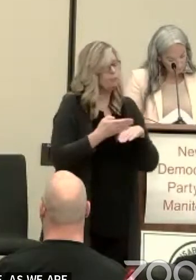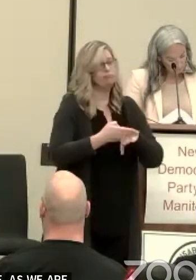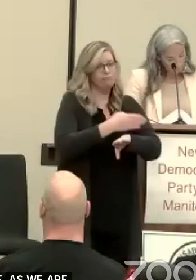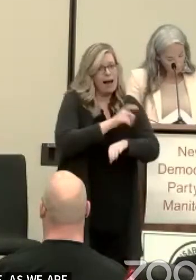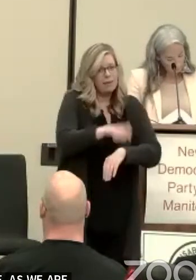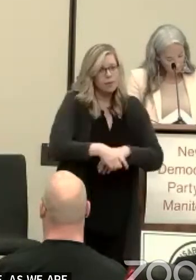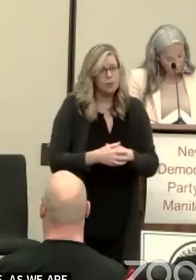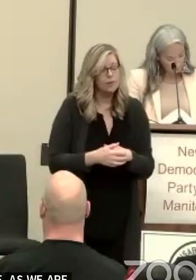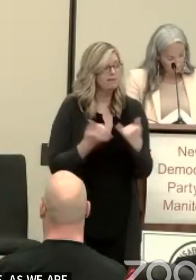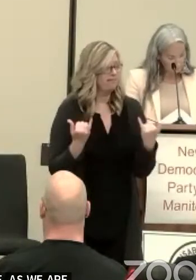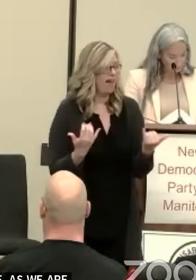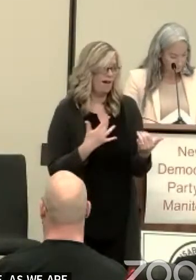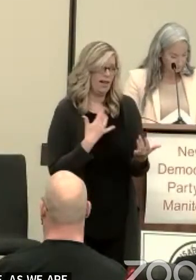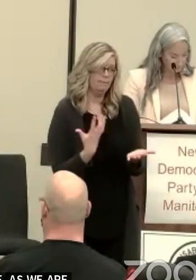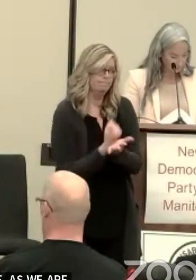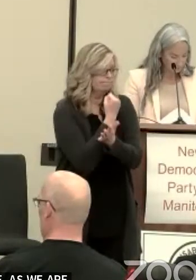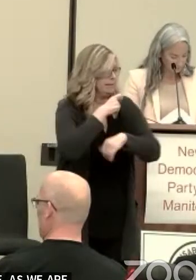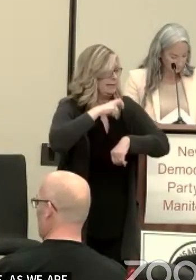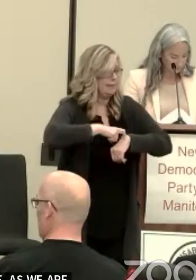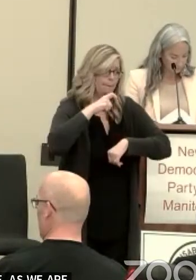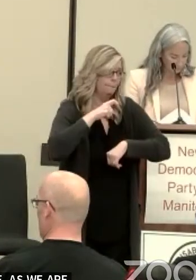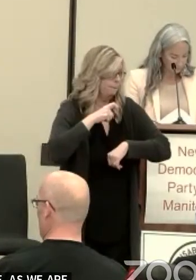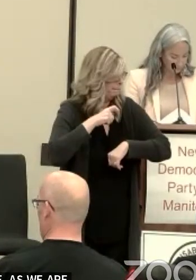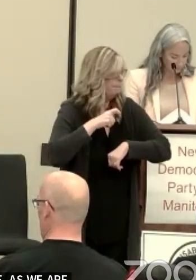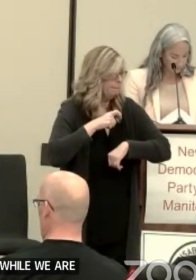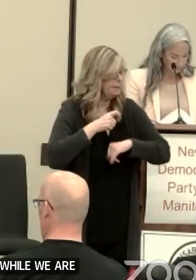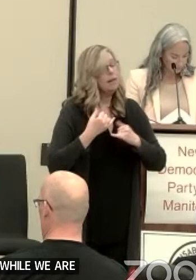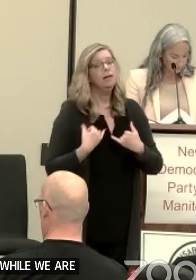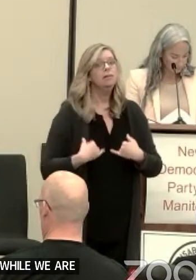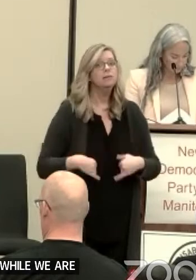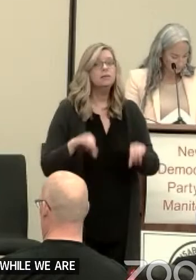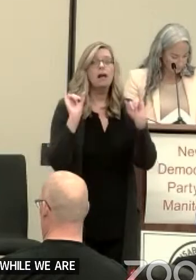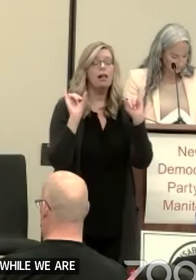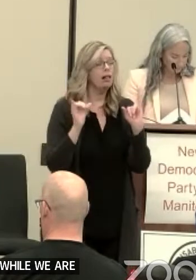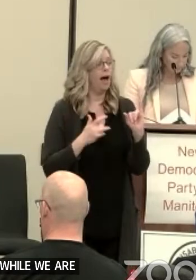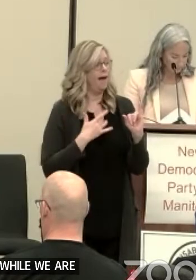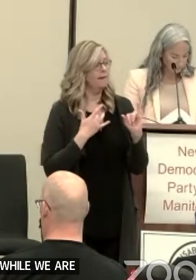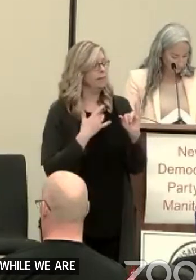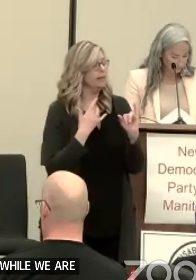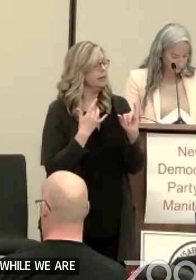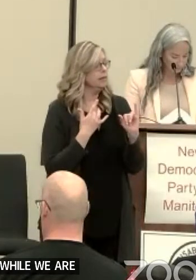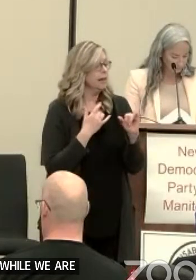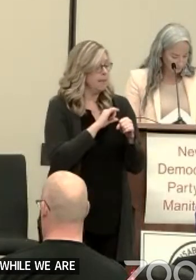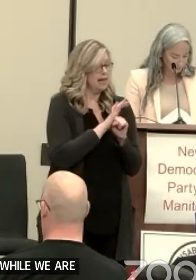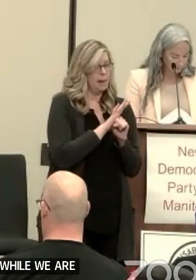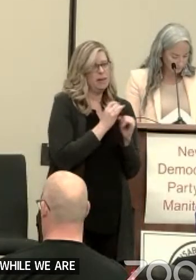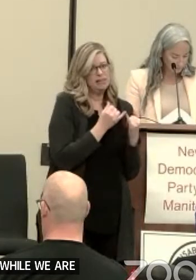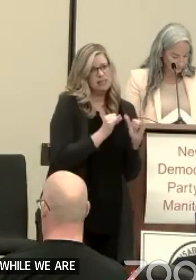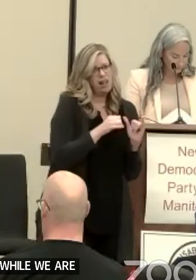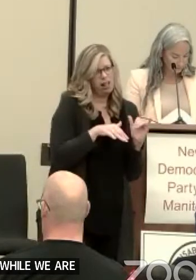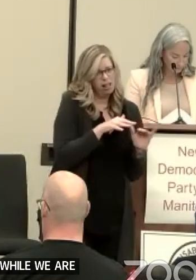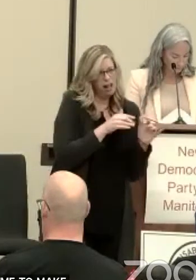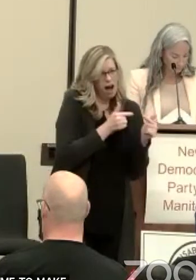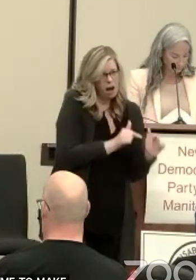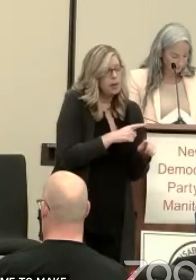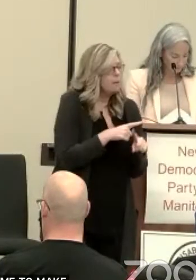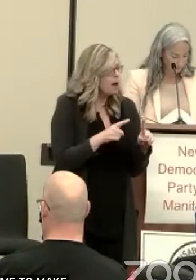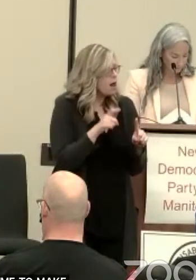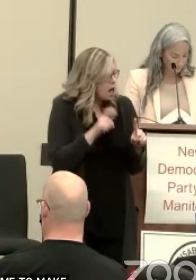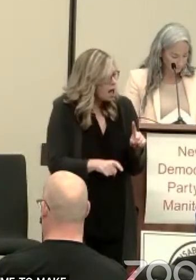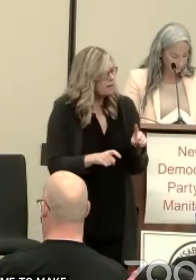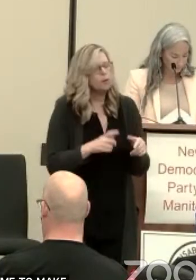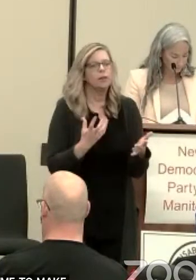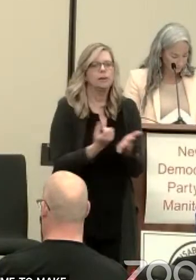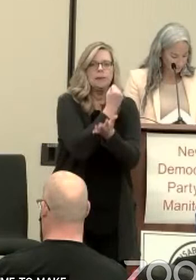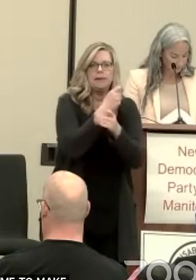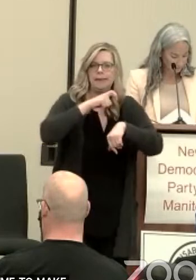time, while we're still in the shadow of the pandemic, now is the time to make the changes we need to rebuild and shore up and make sure